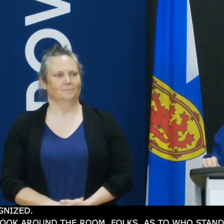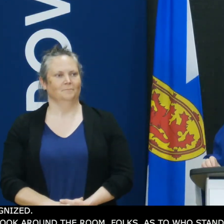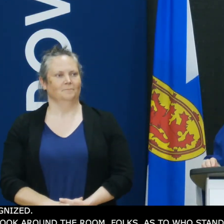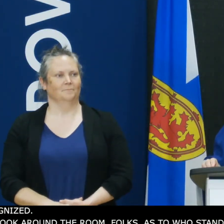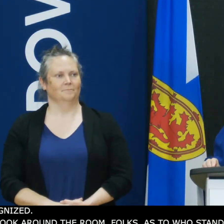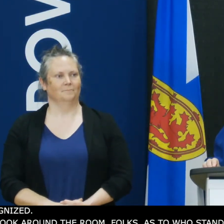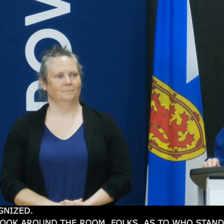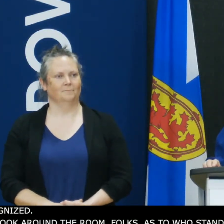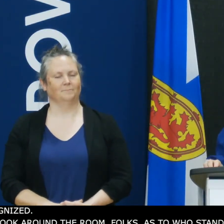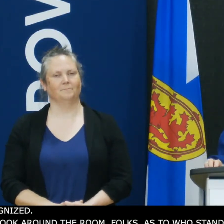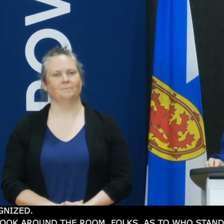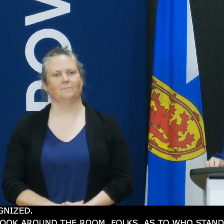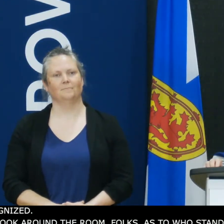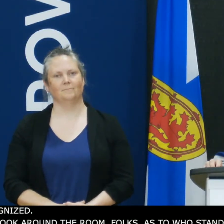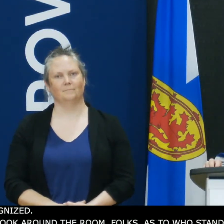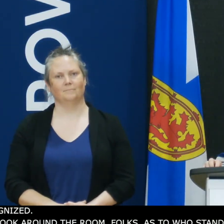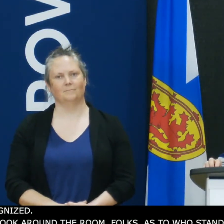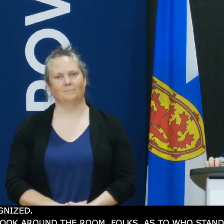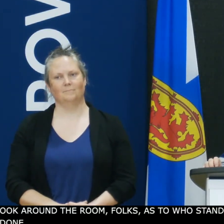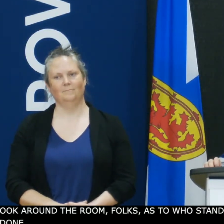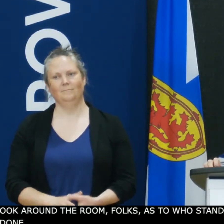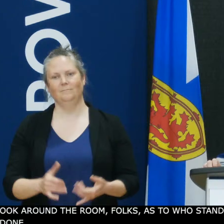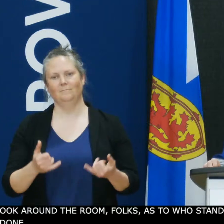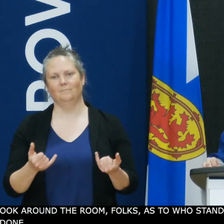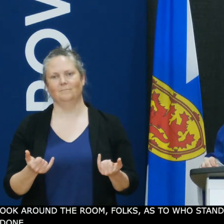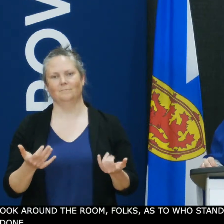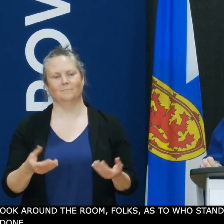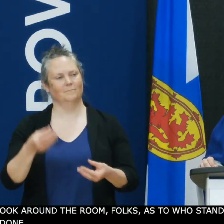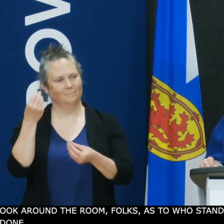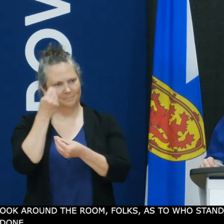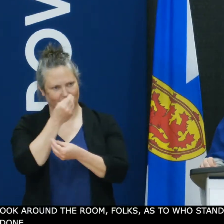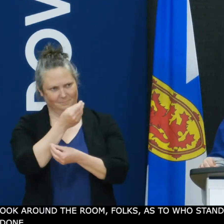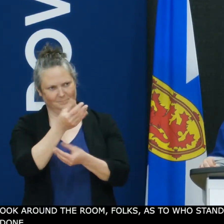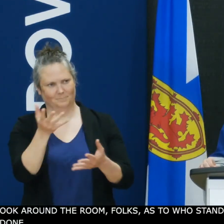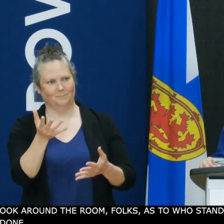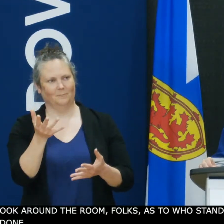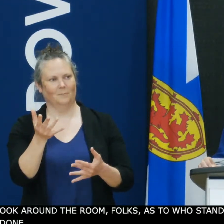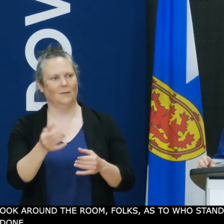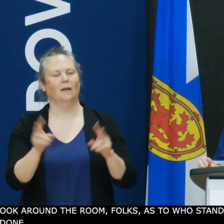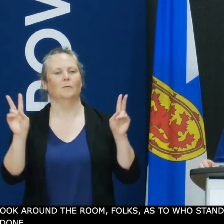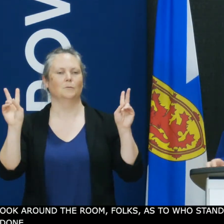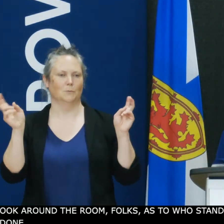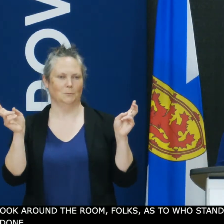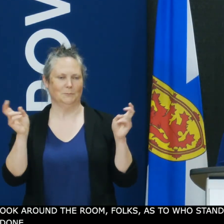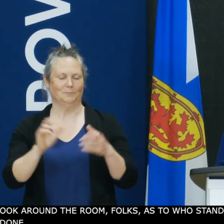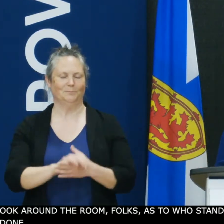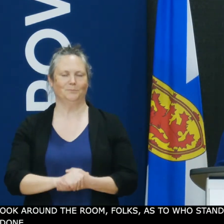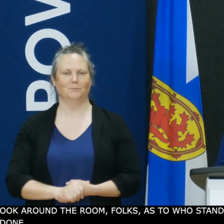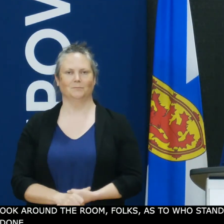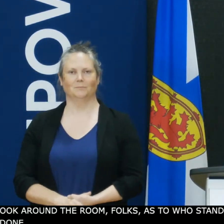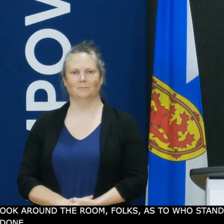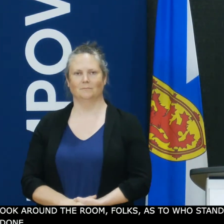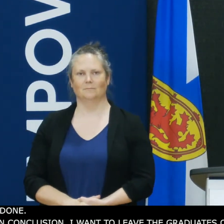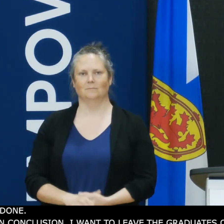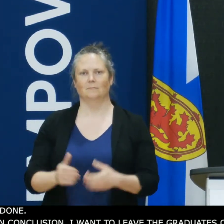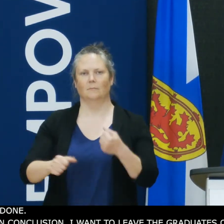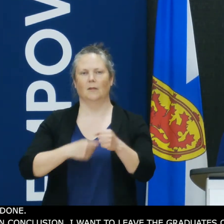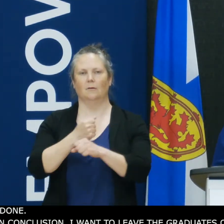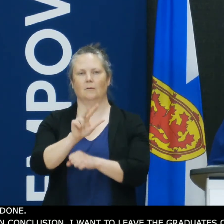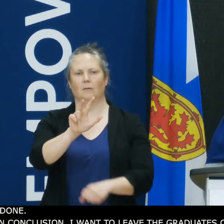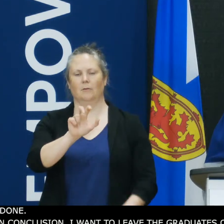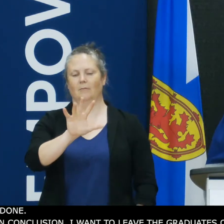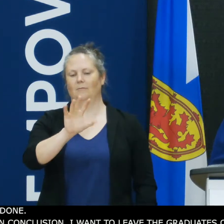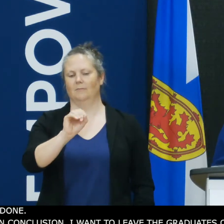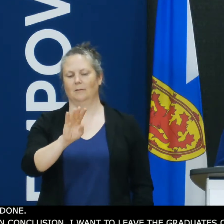And in conclusion, I want to leave the graduates of 2024 with a little quote. You see, in 350